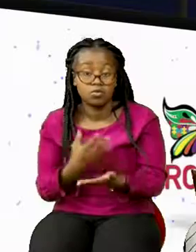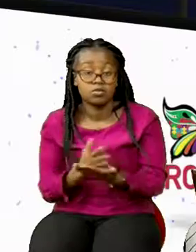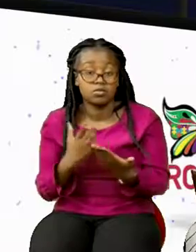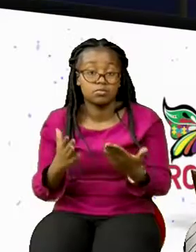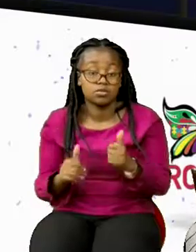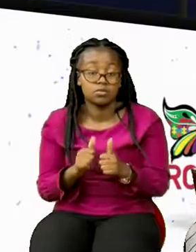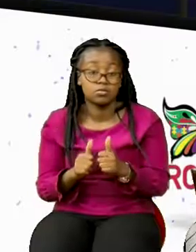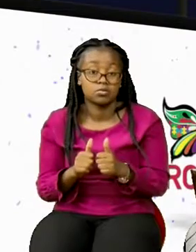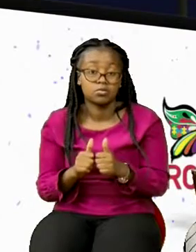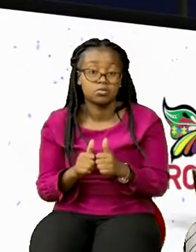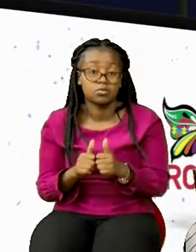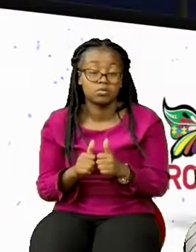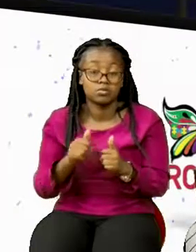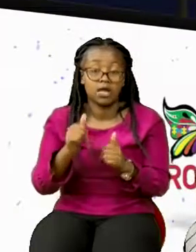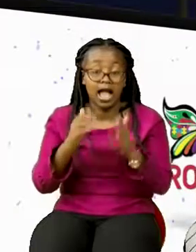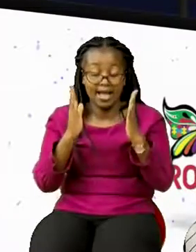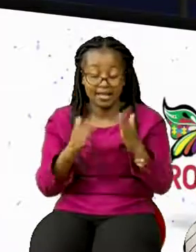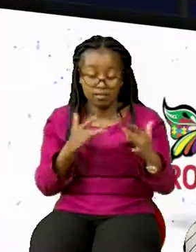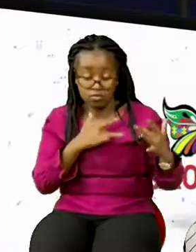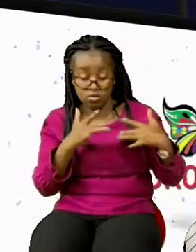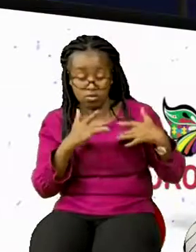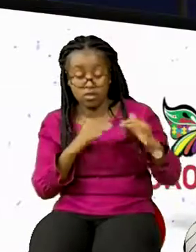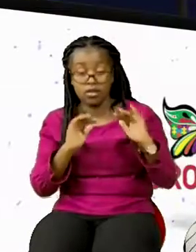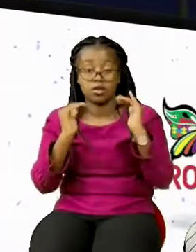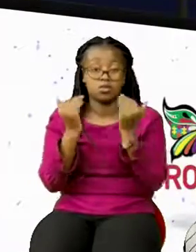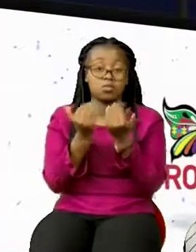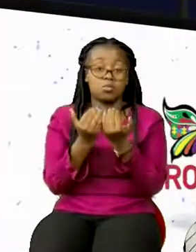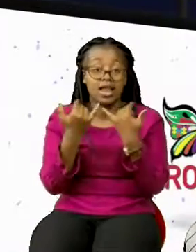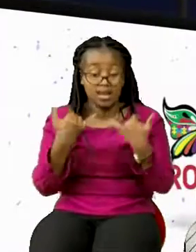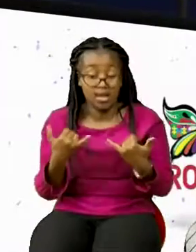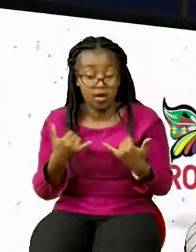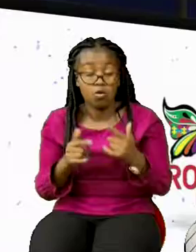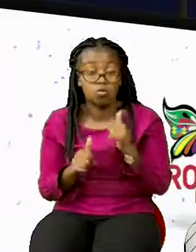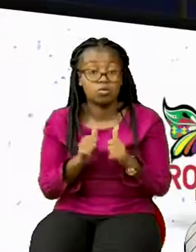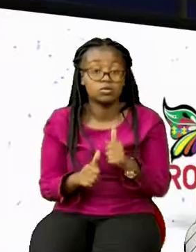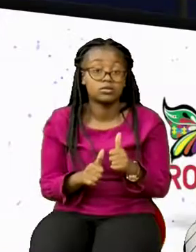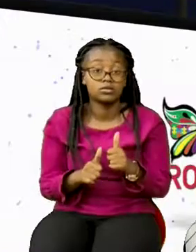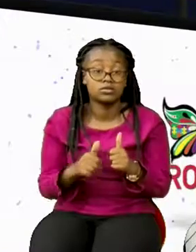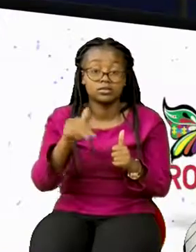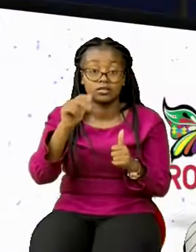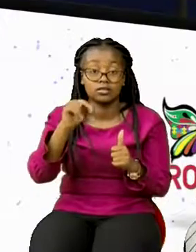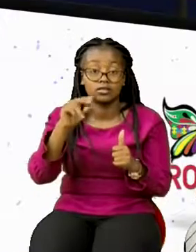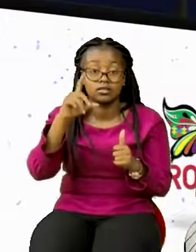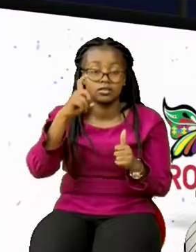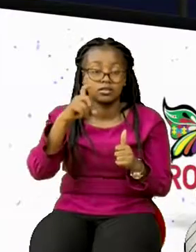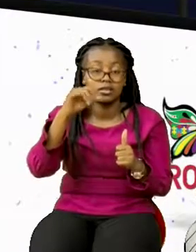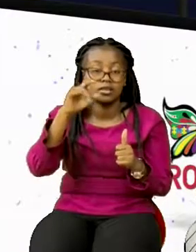that is a great concern globally at the moment, which is anxiety and